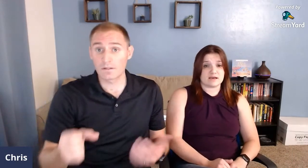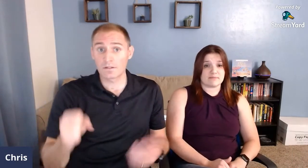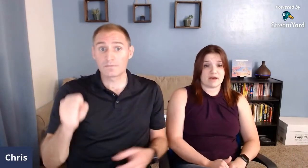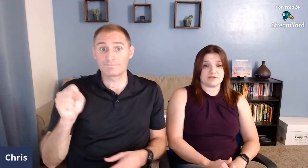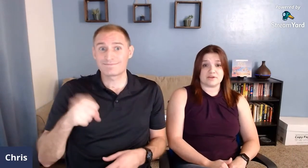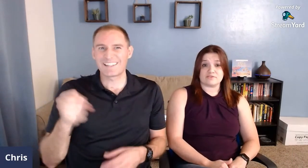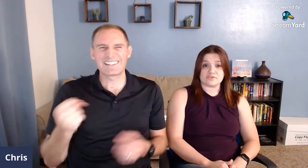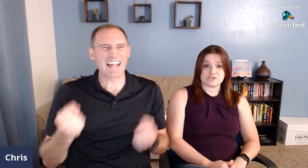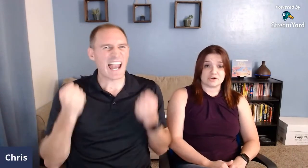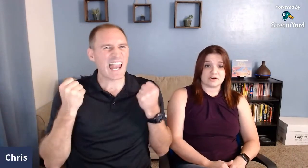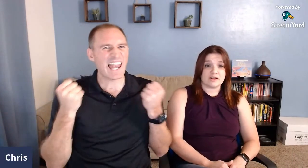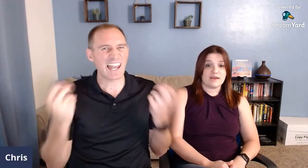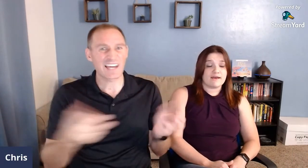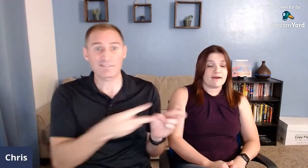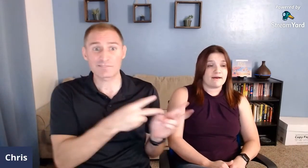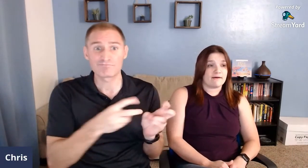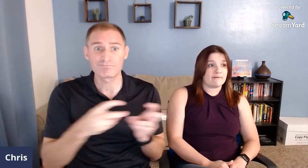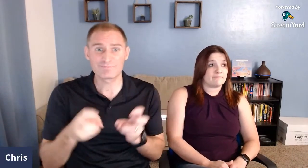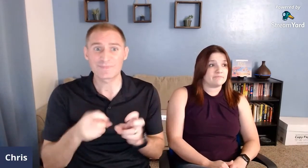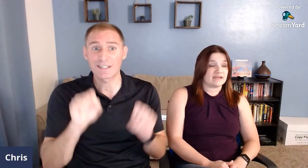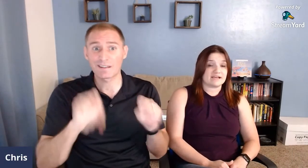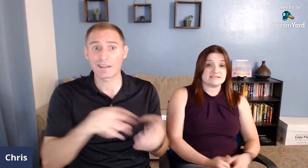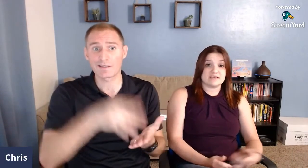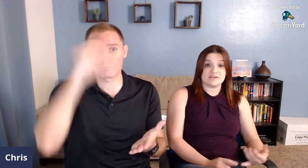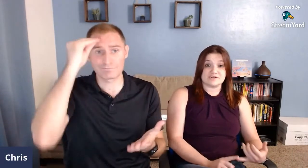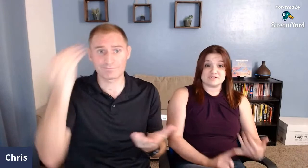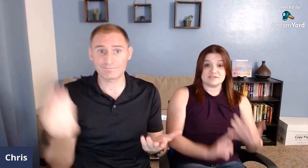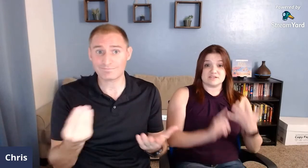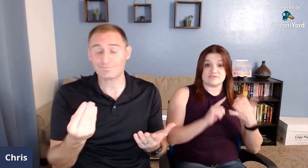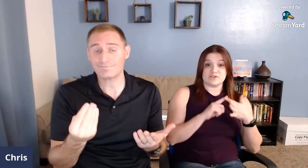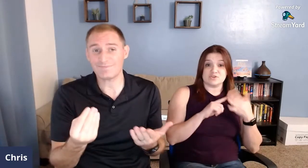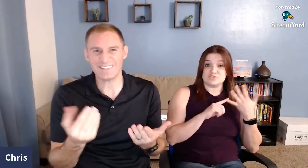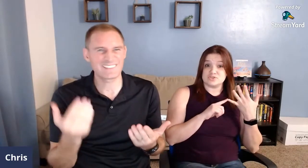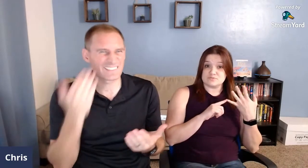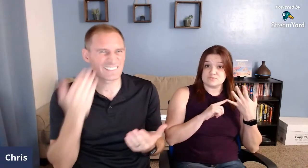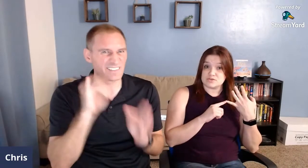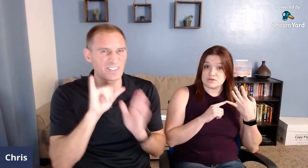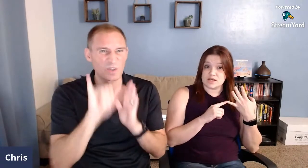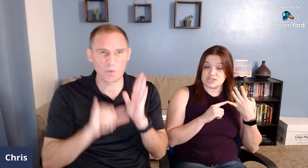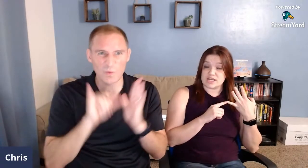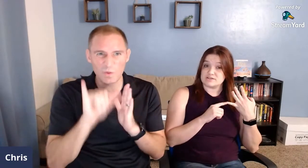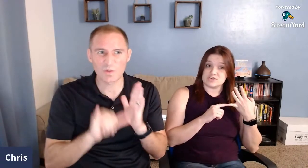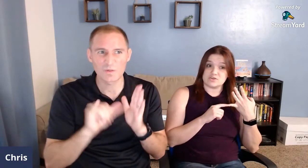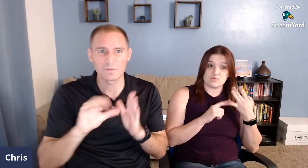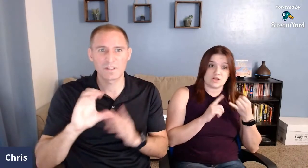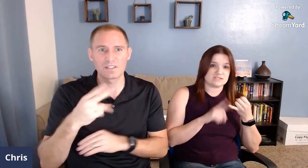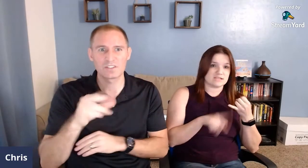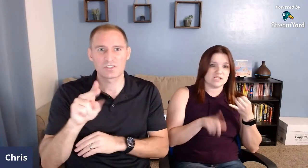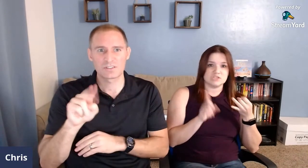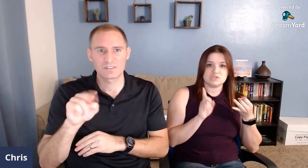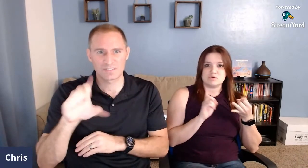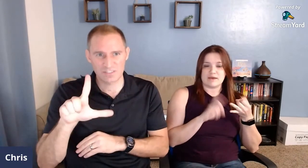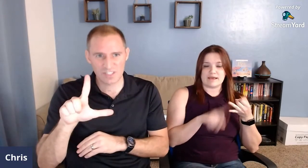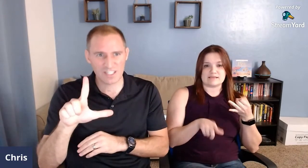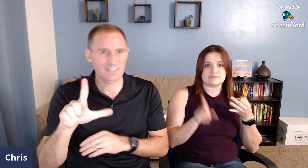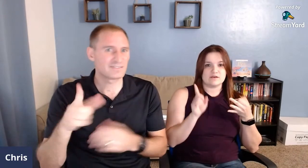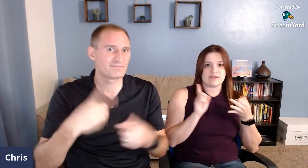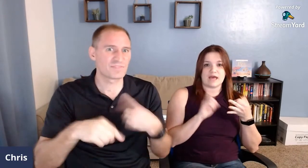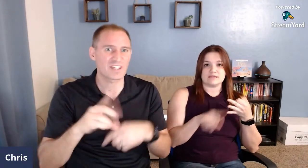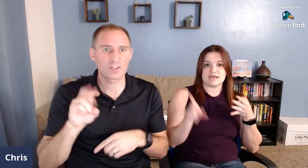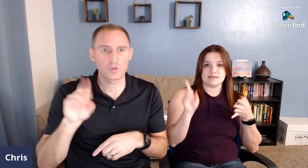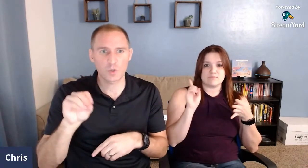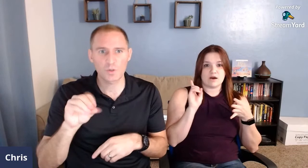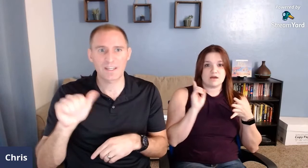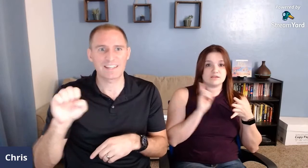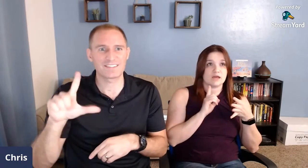resources out there for sure. Like I said, there's the different YouTubes that channels that you can watch: Sign, Duo, ASL,